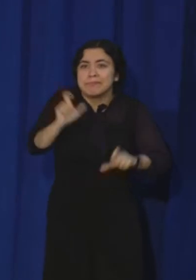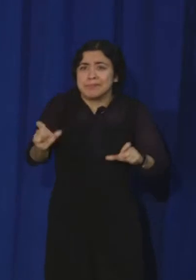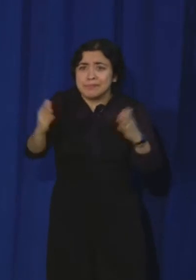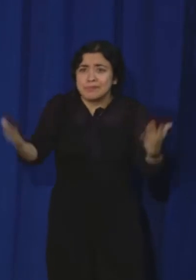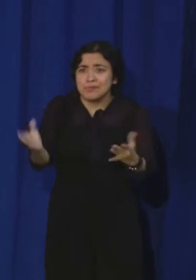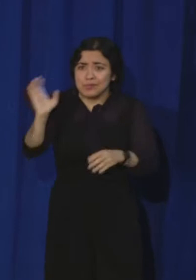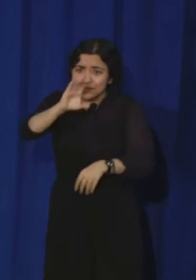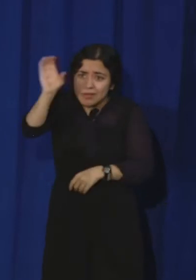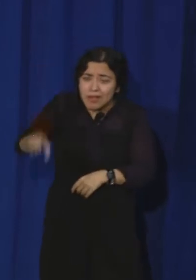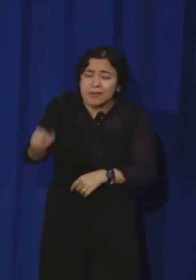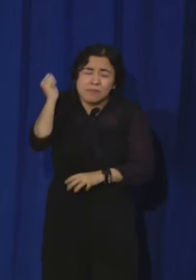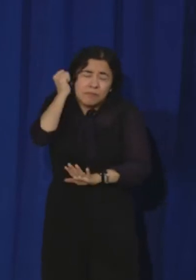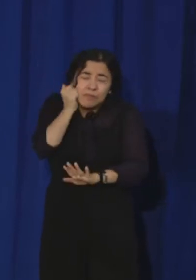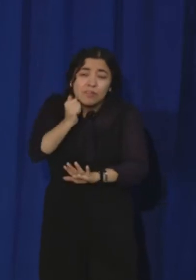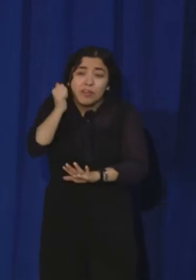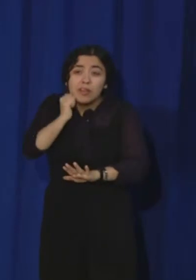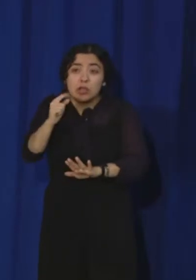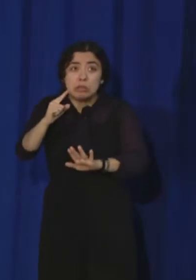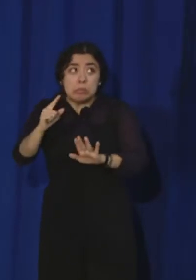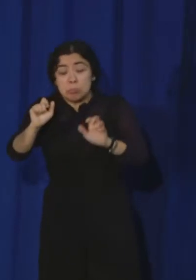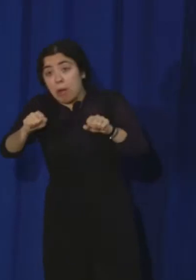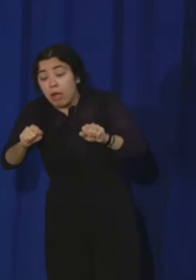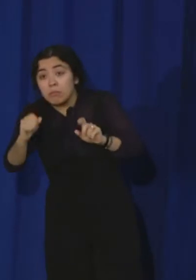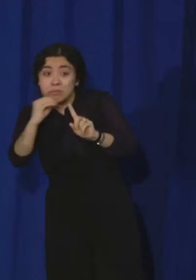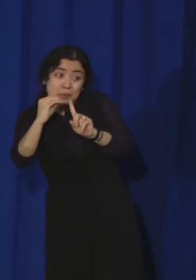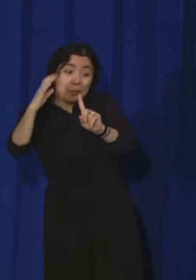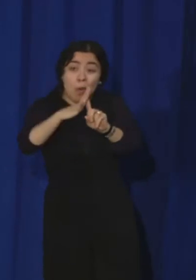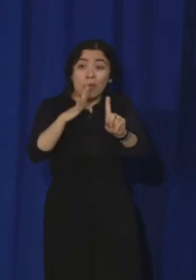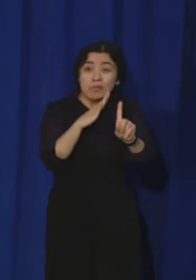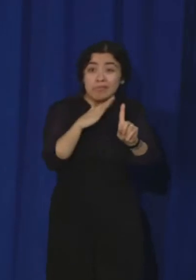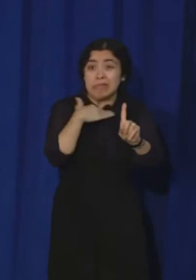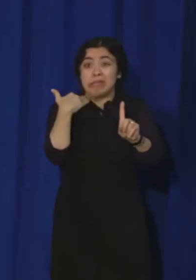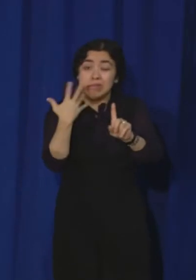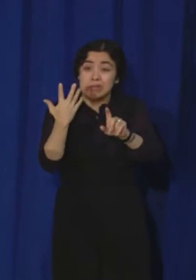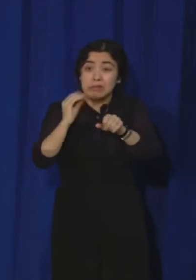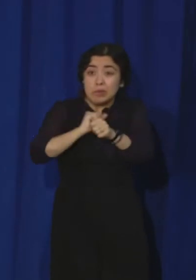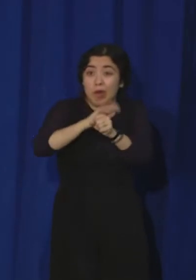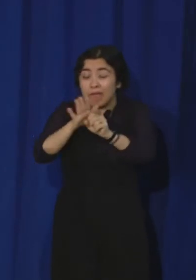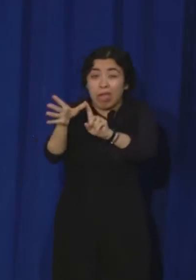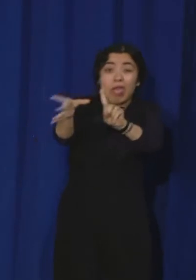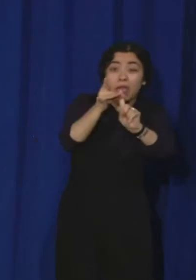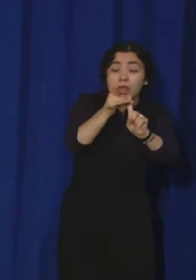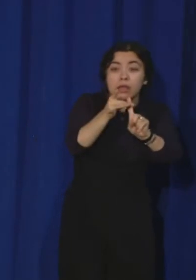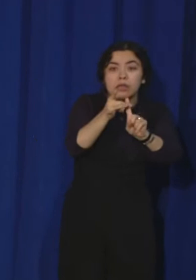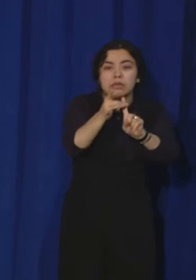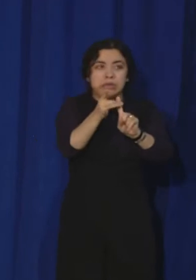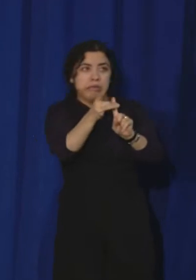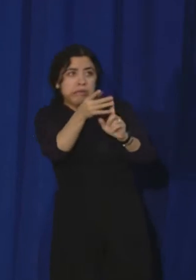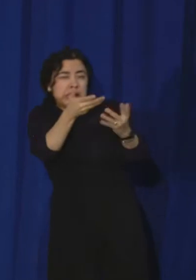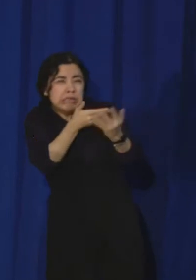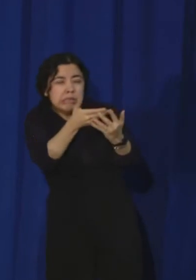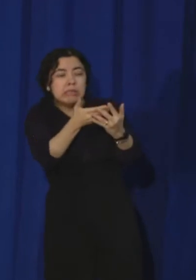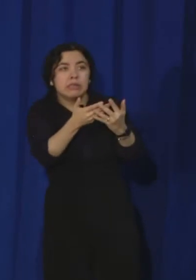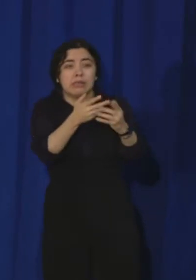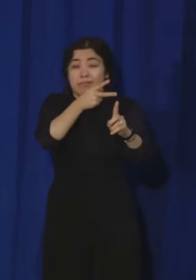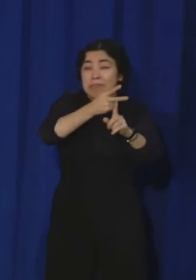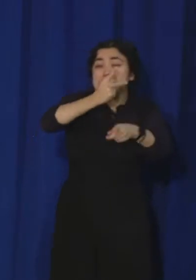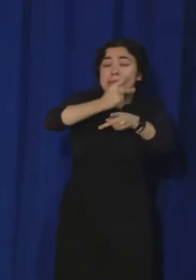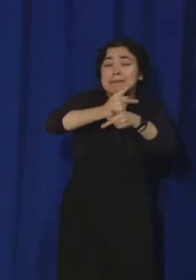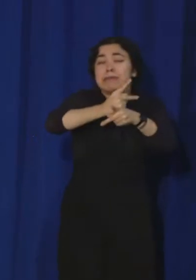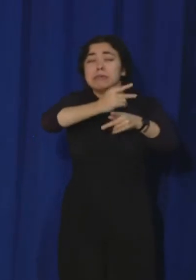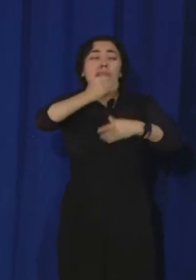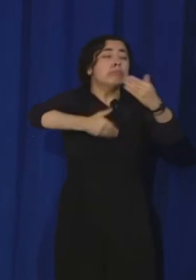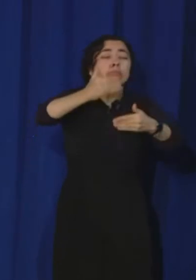every day are potentially being exposed to COVID and keeping our healthcare system, making sure that they get